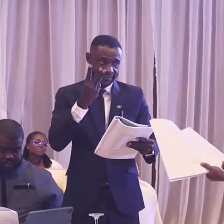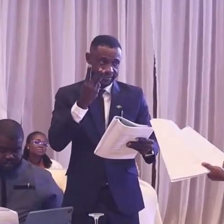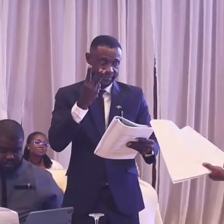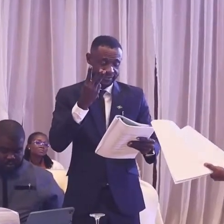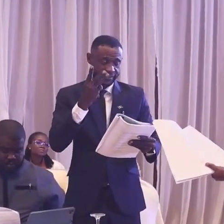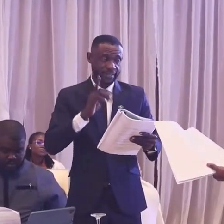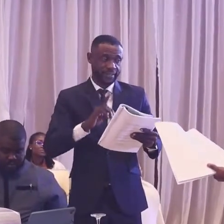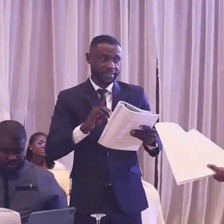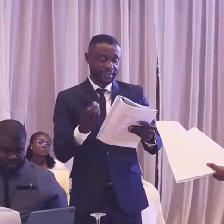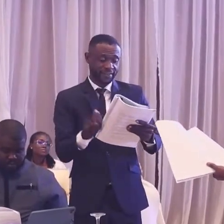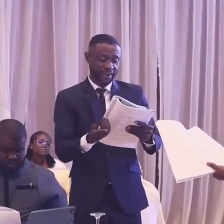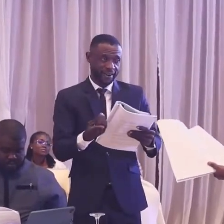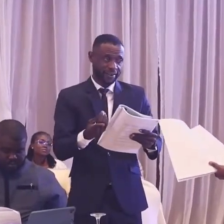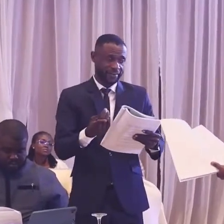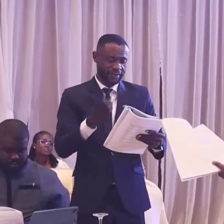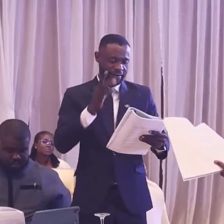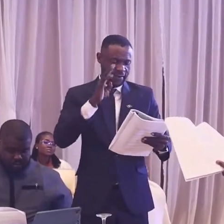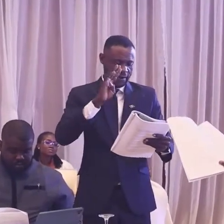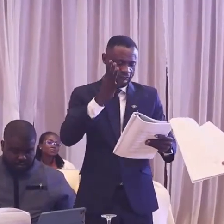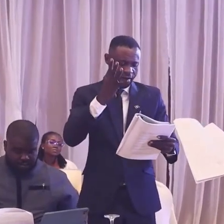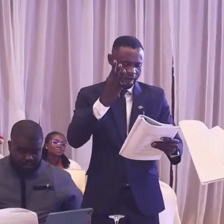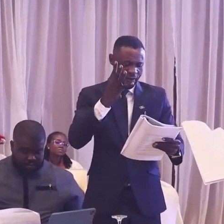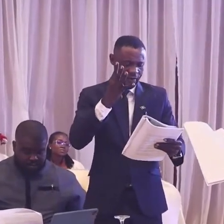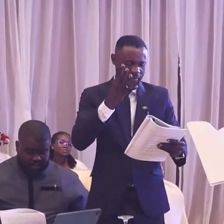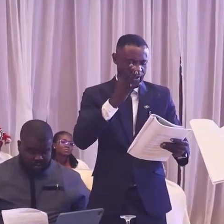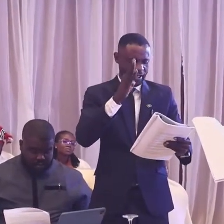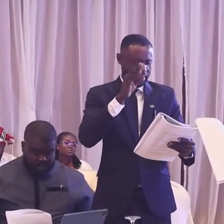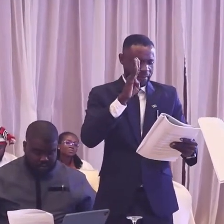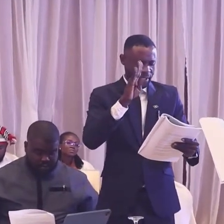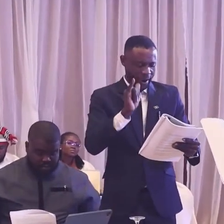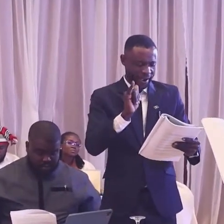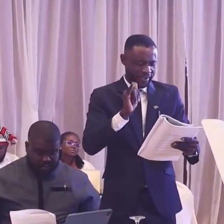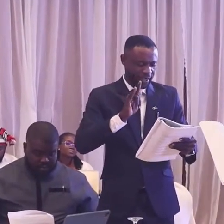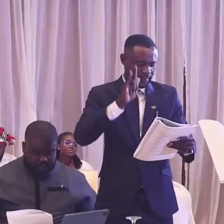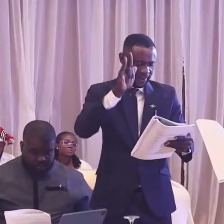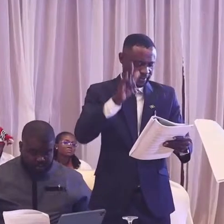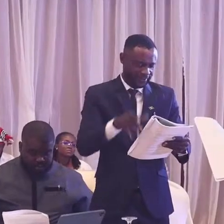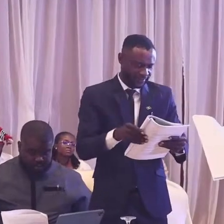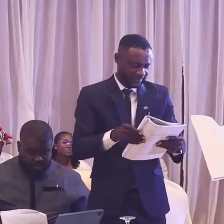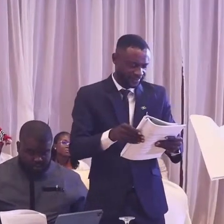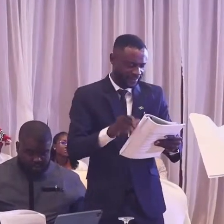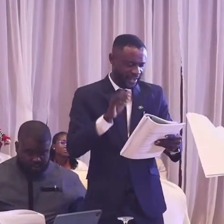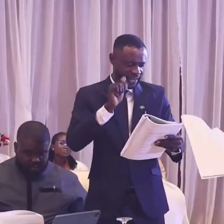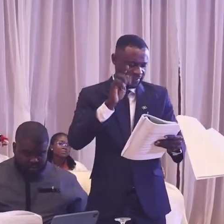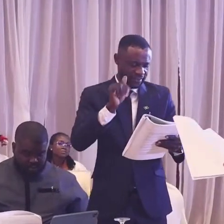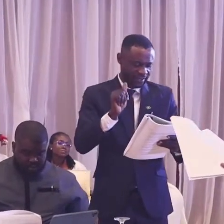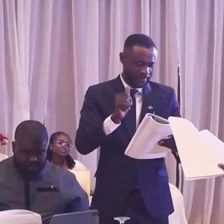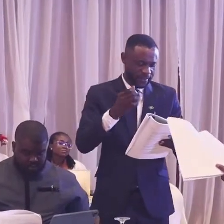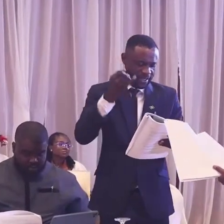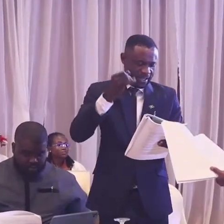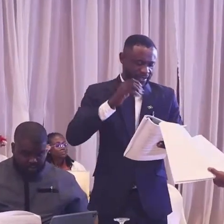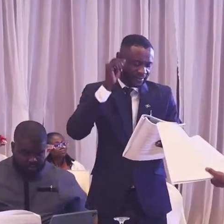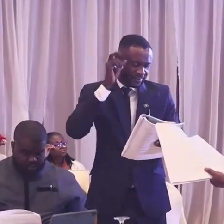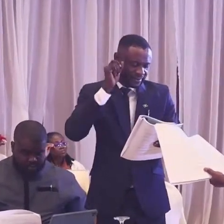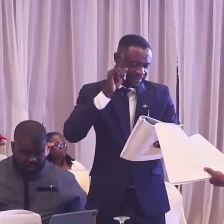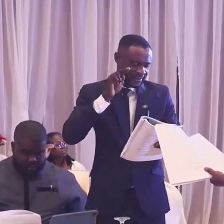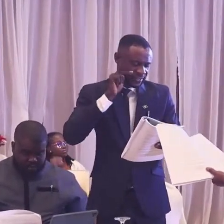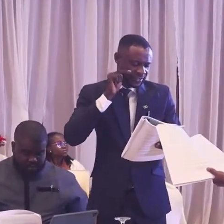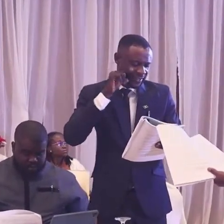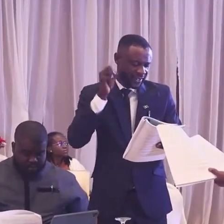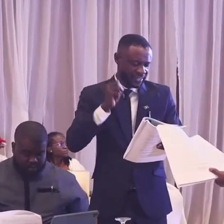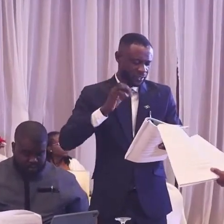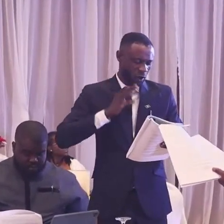Wednesday, December 4th, 2024, by Emirates Airline